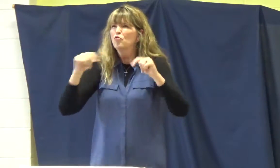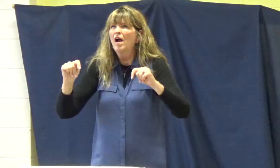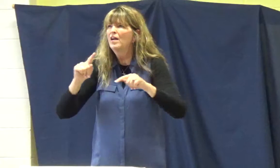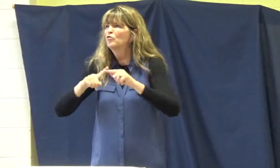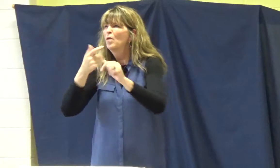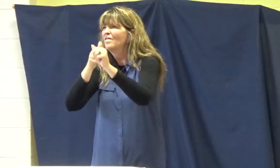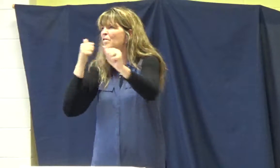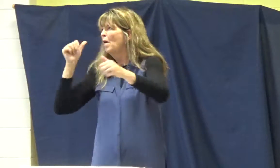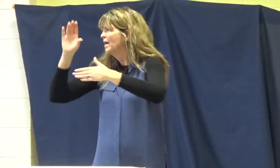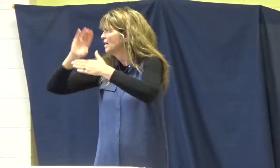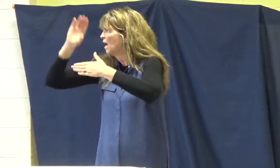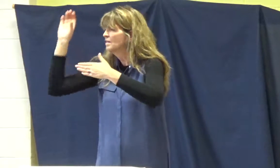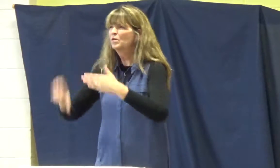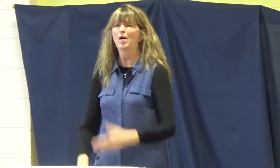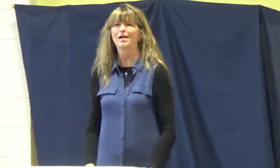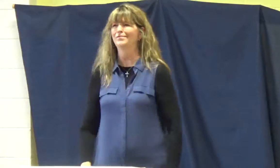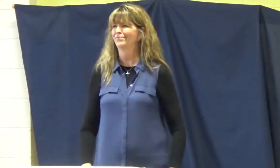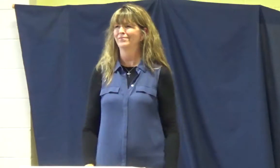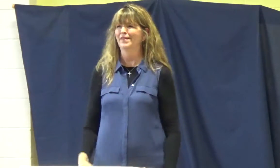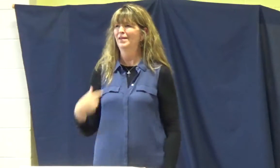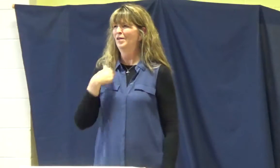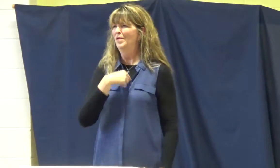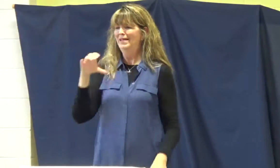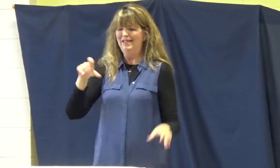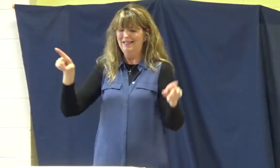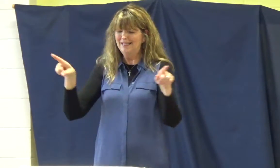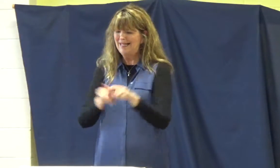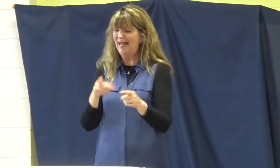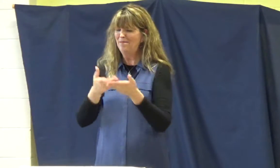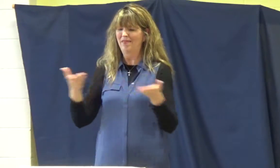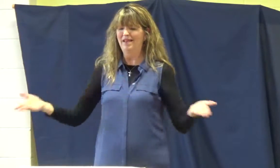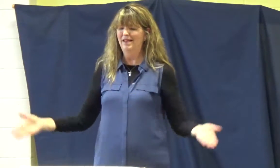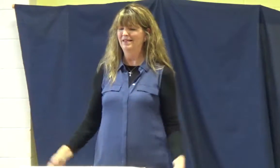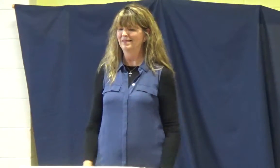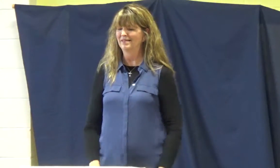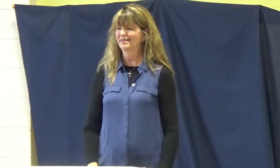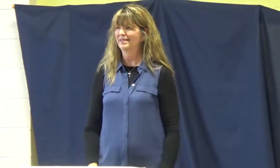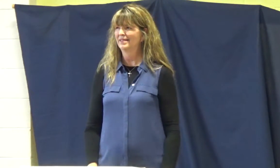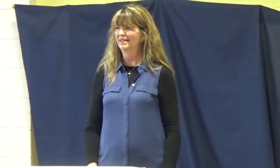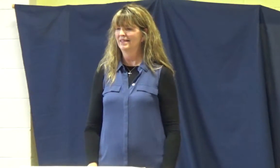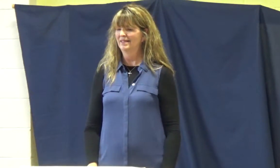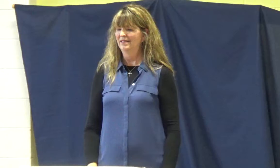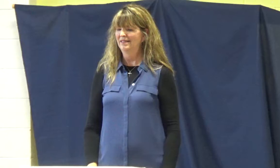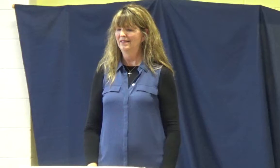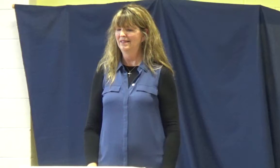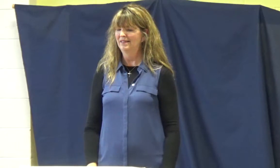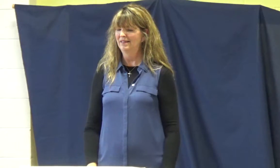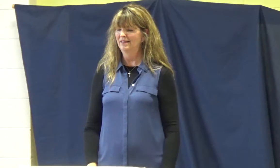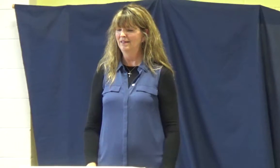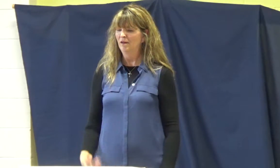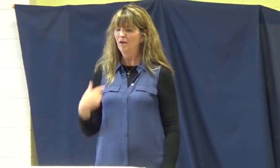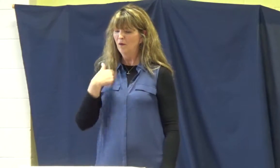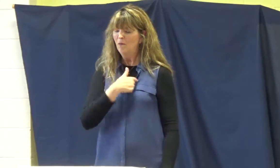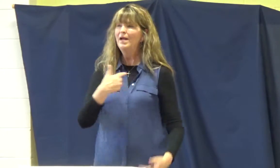His law, and we were trying to outrun the consequences. We did the same thing.